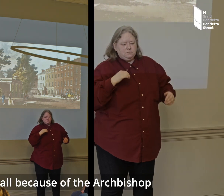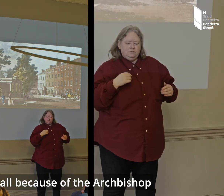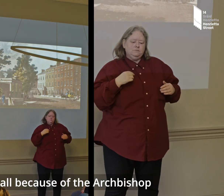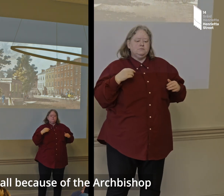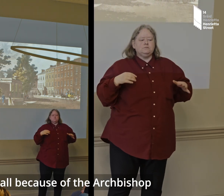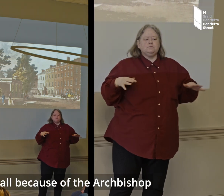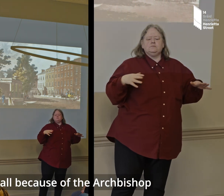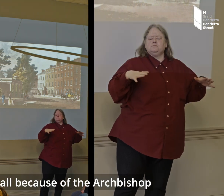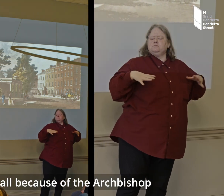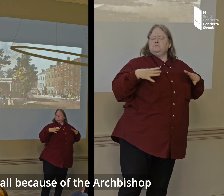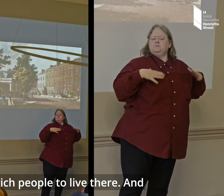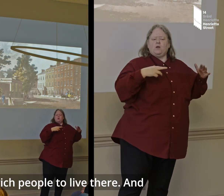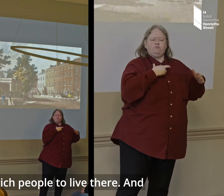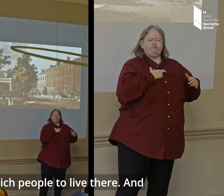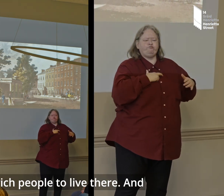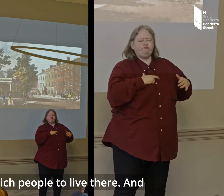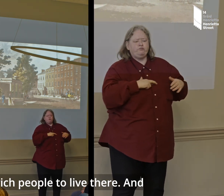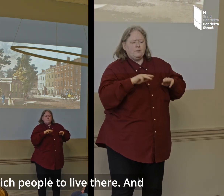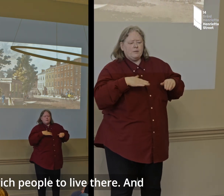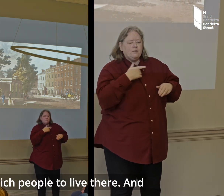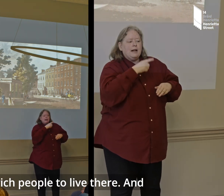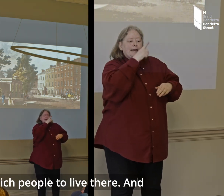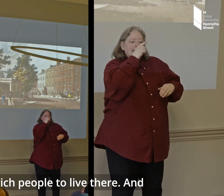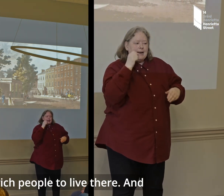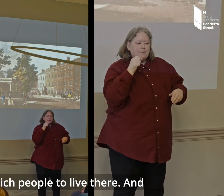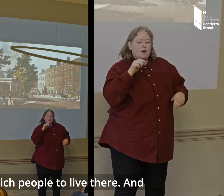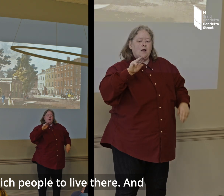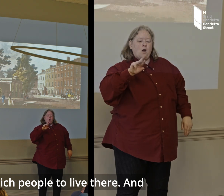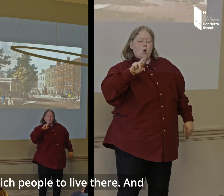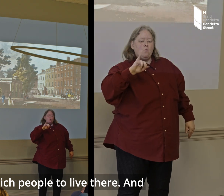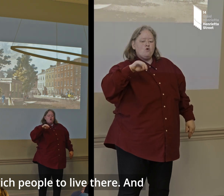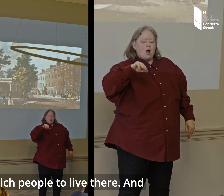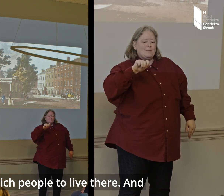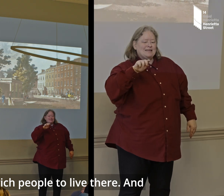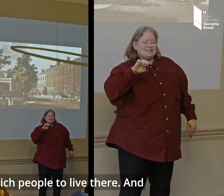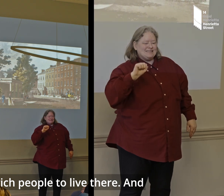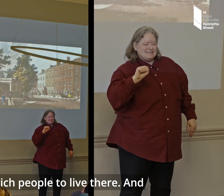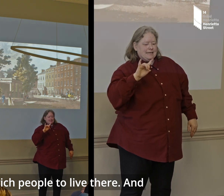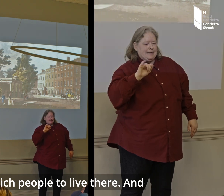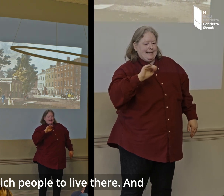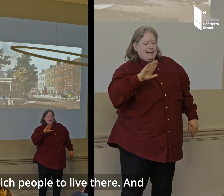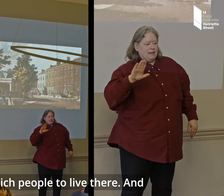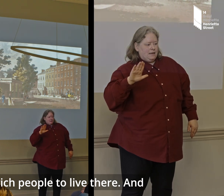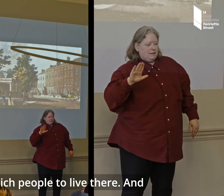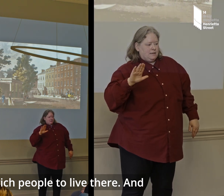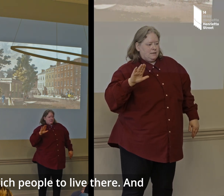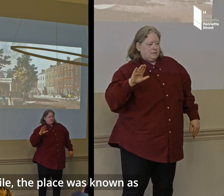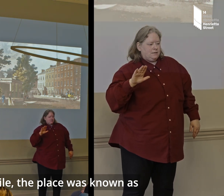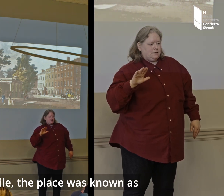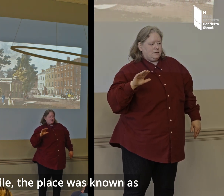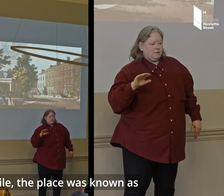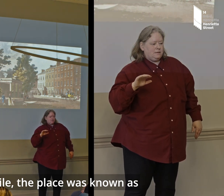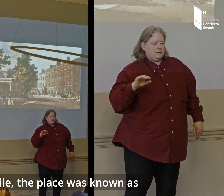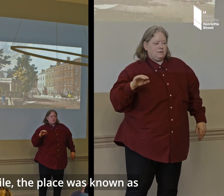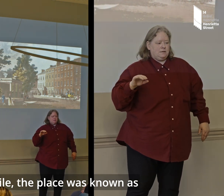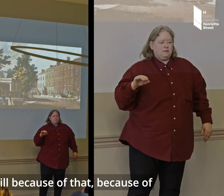And this is all because of the Archbishop wanting rich people to live there. And for a